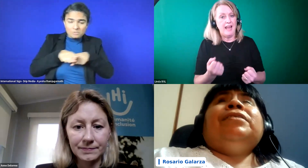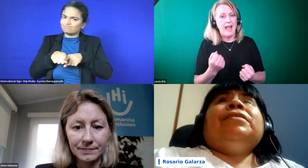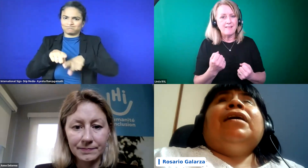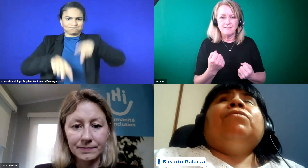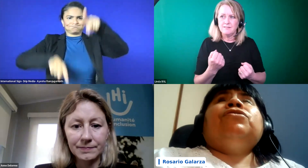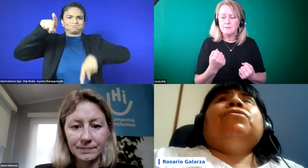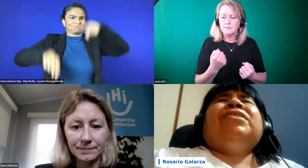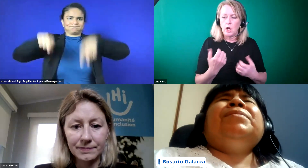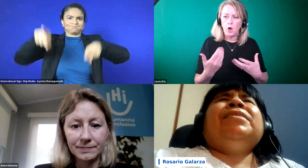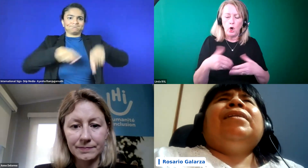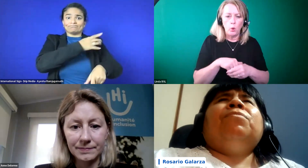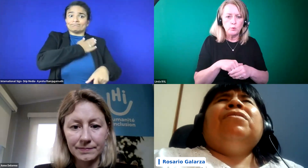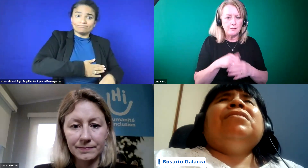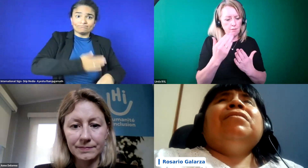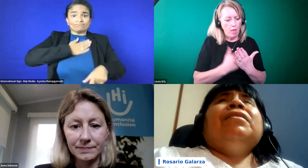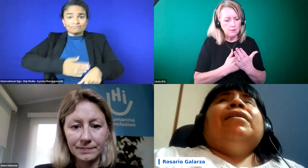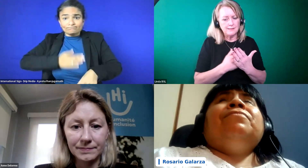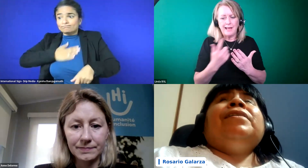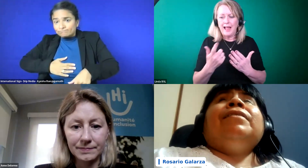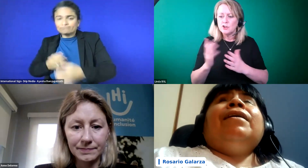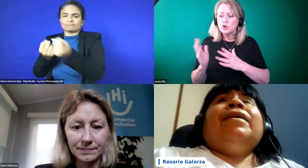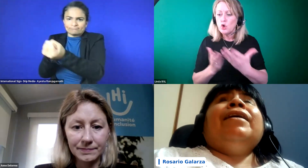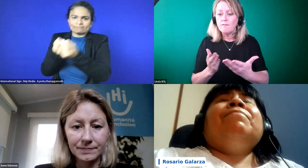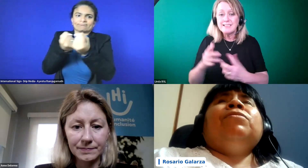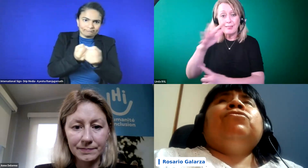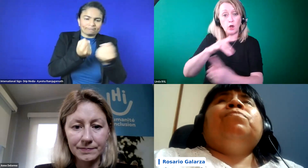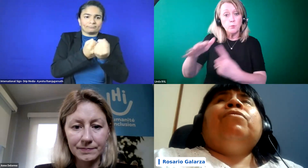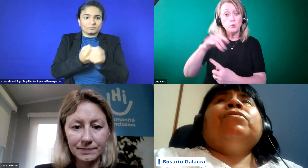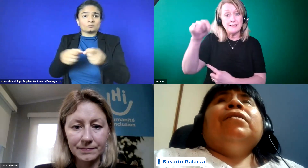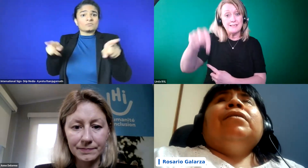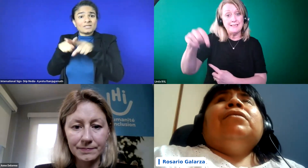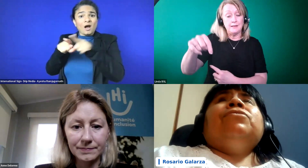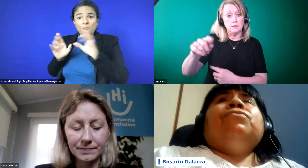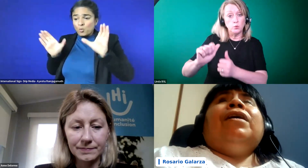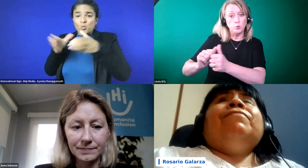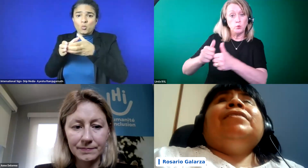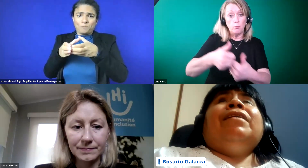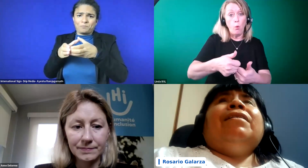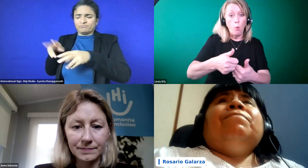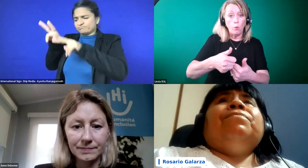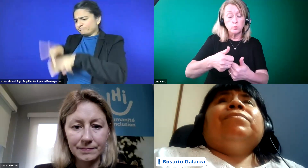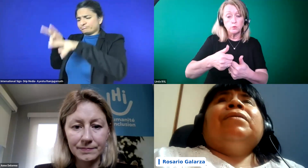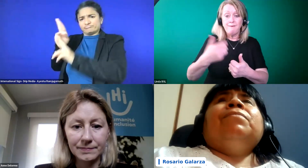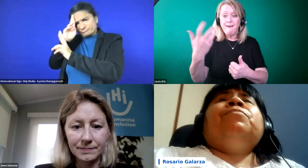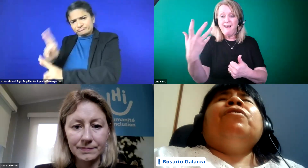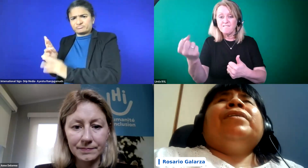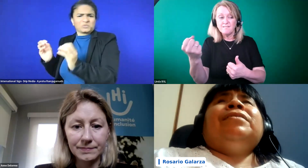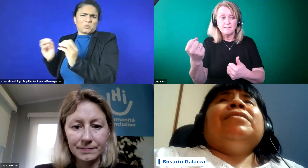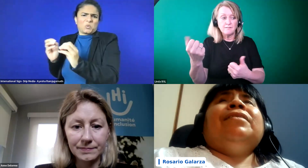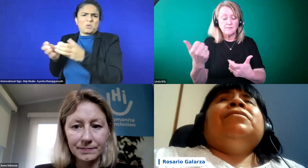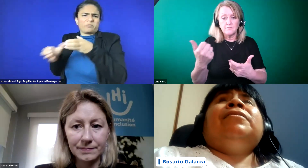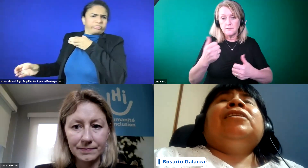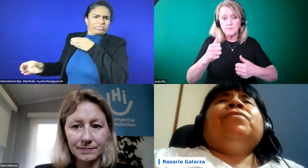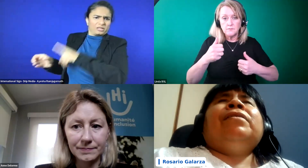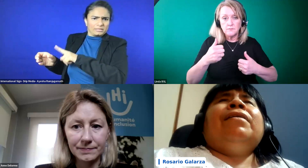public policies, and also services in the communities really help support to have this progress